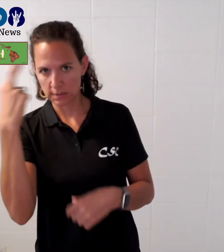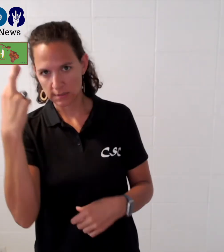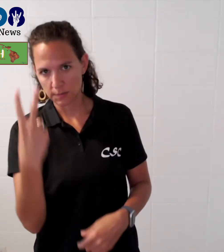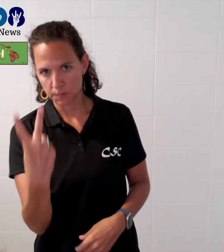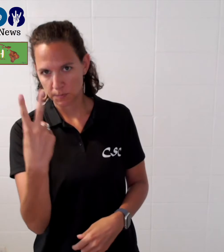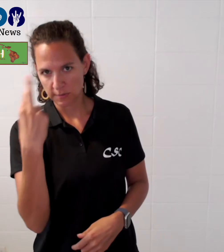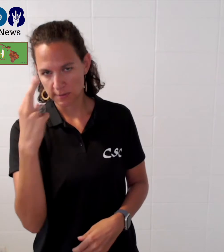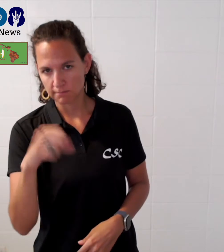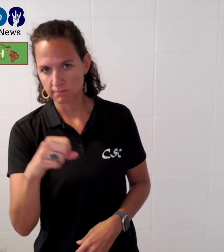both.